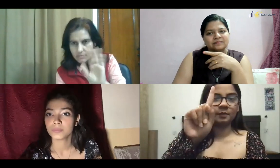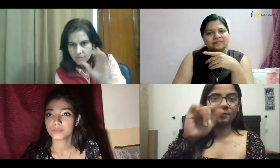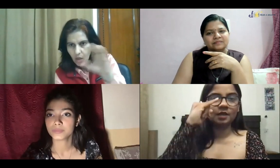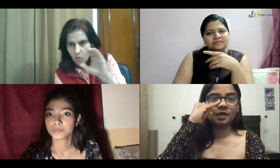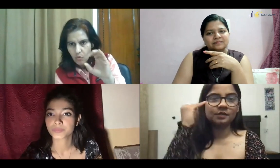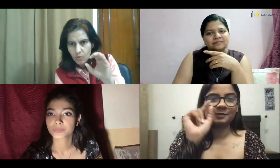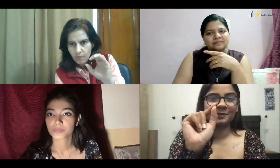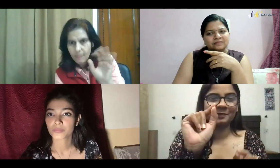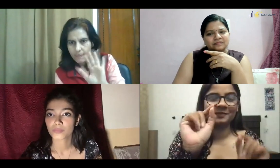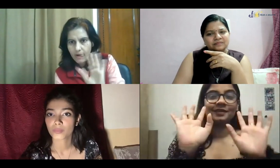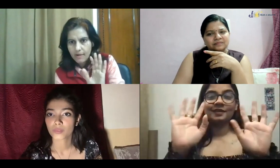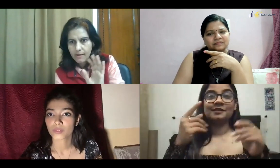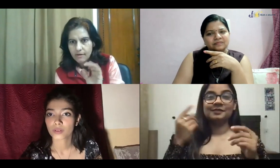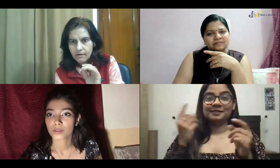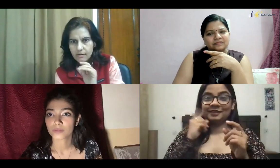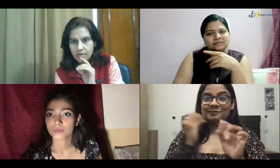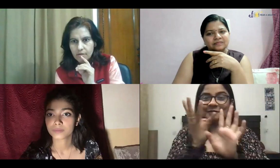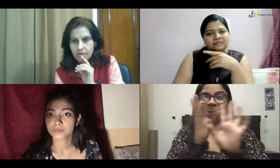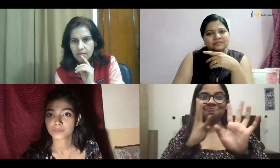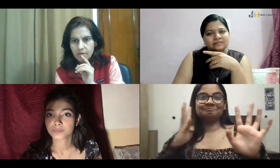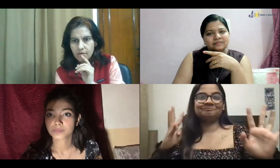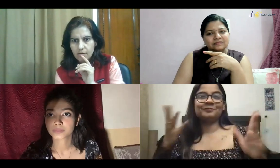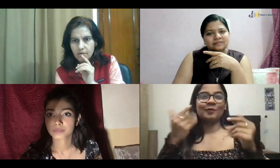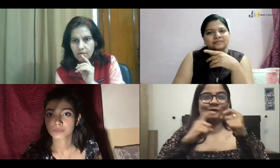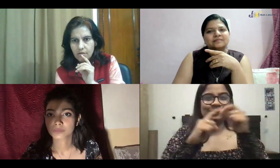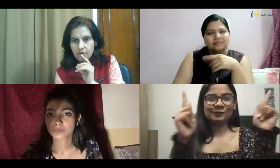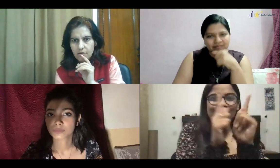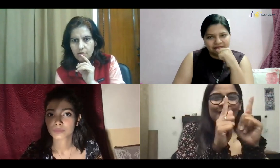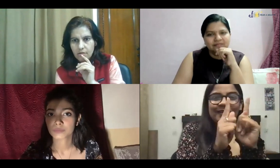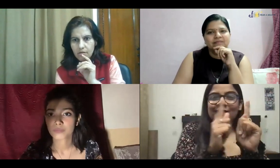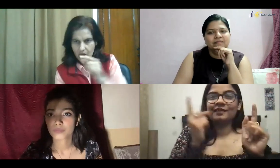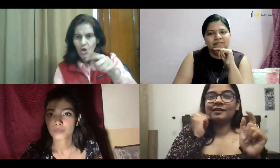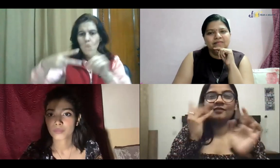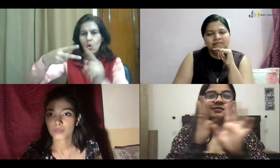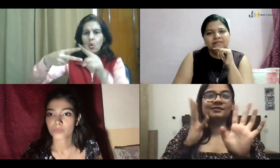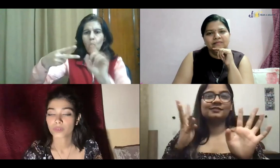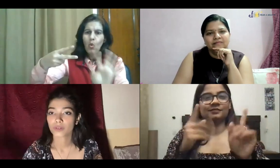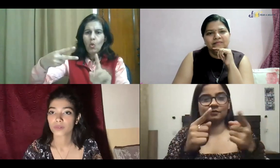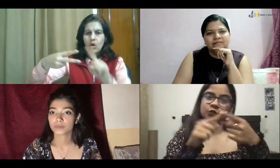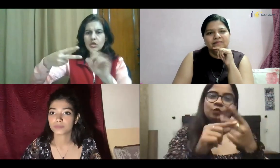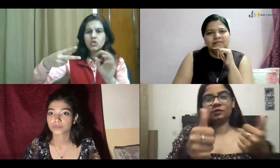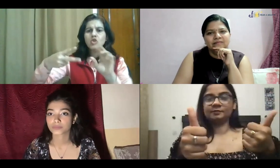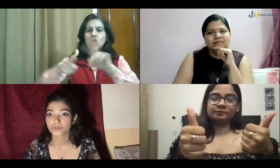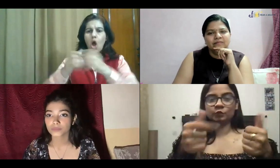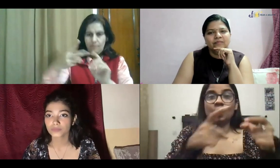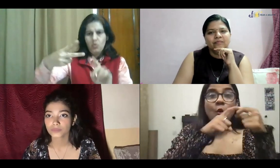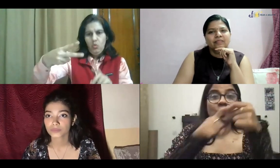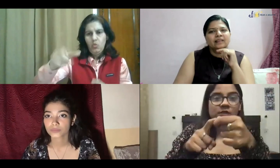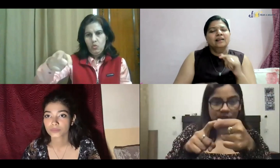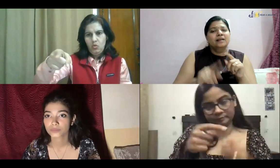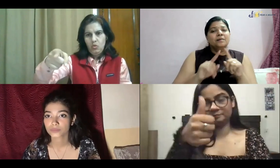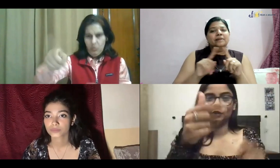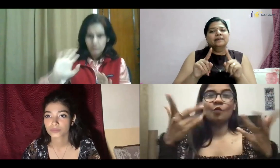thing. Charu here, sorry Kajal. There are a lot of people who would like to ask the question. Can